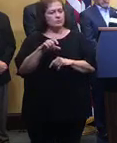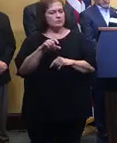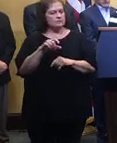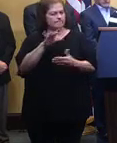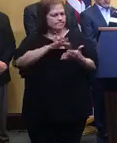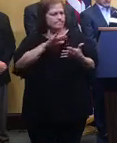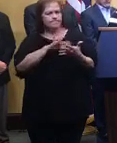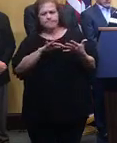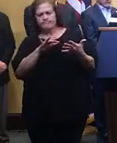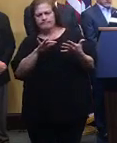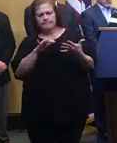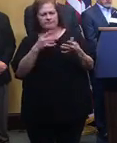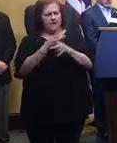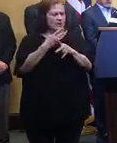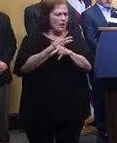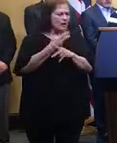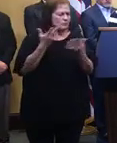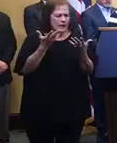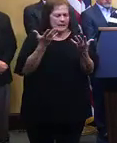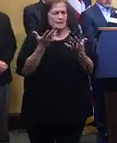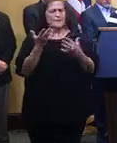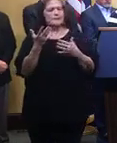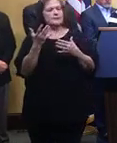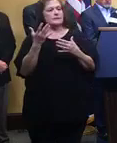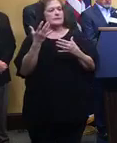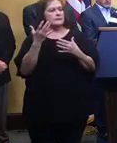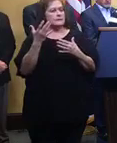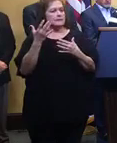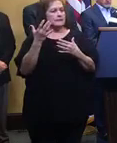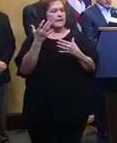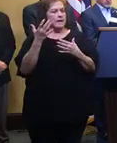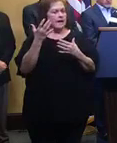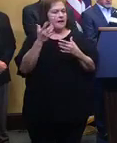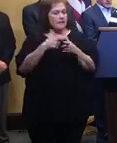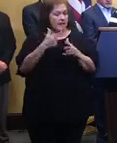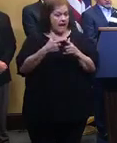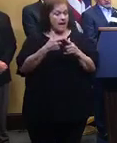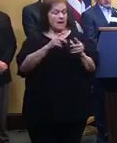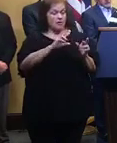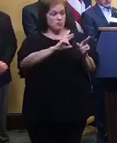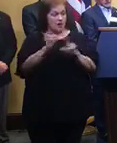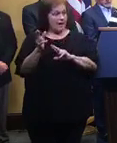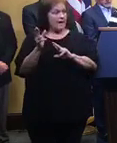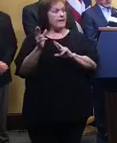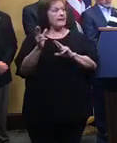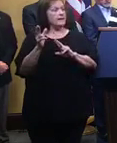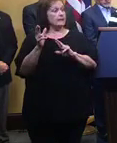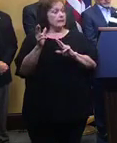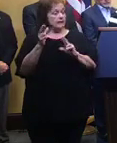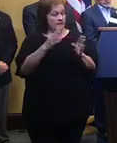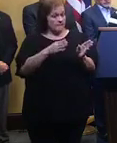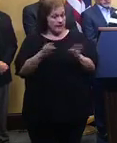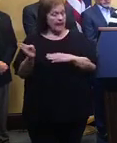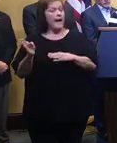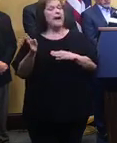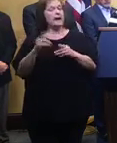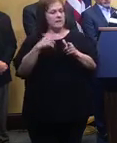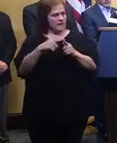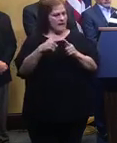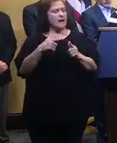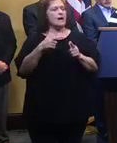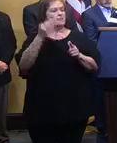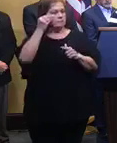analysis, to come back to the public, and have a plan in place to move forward with getting additional resources that will